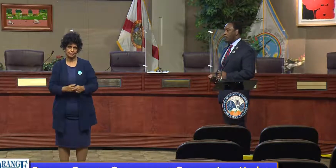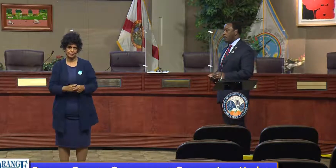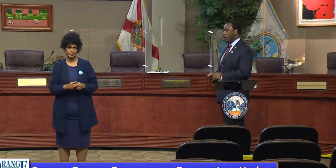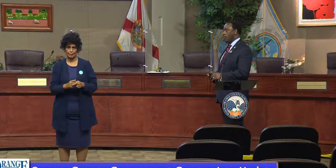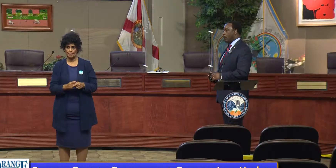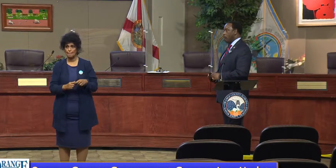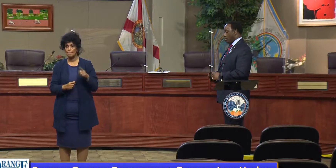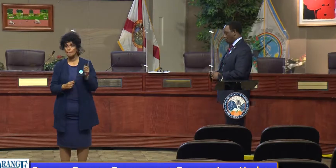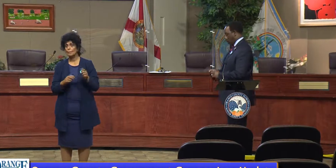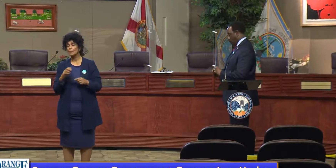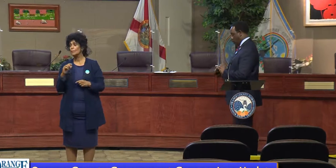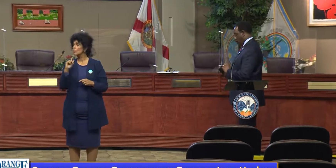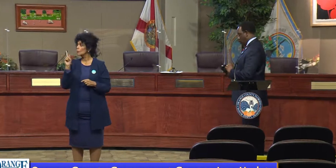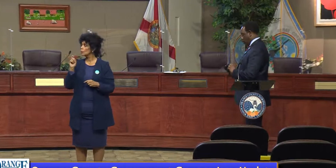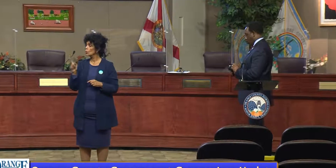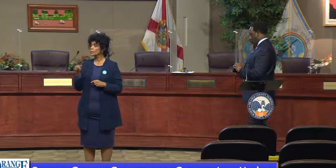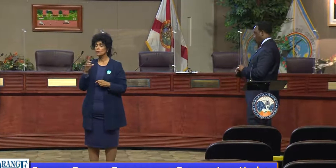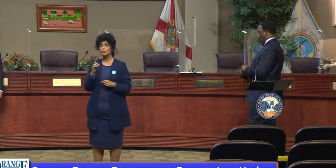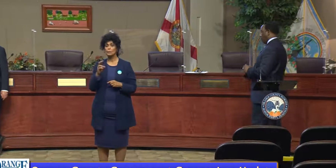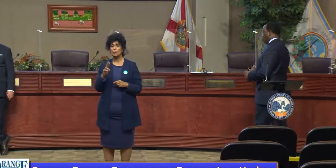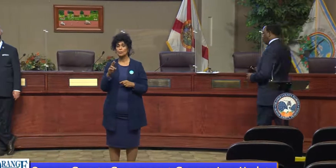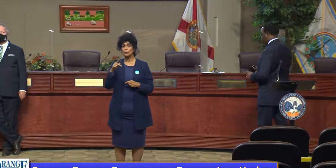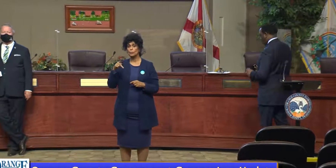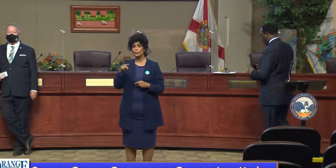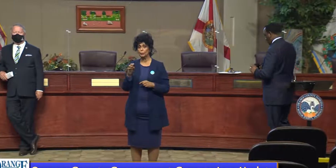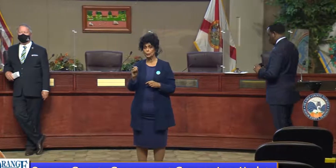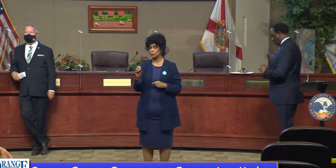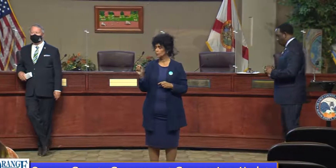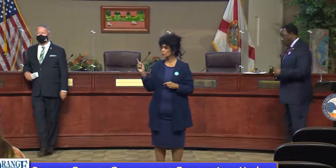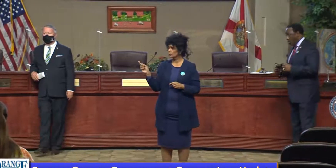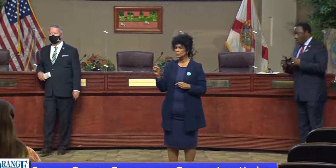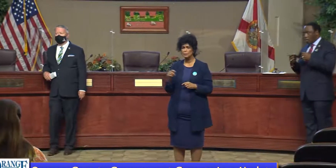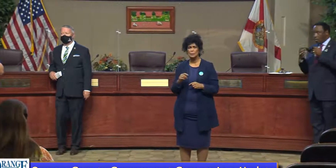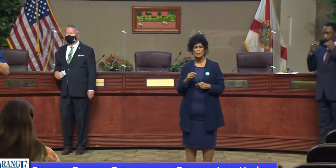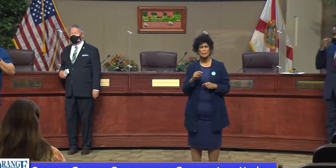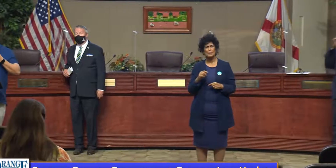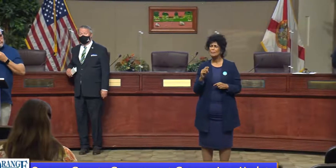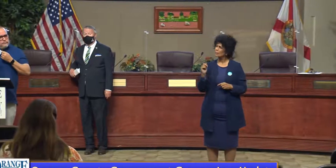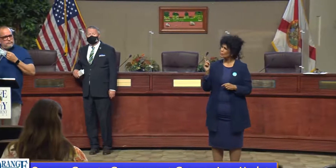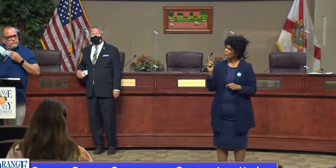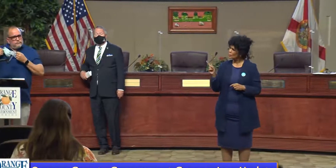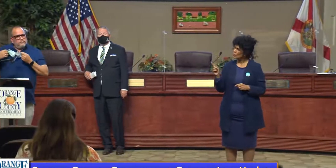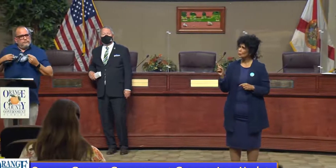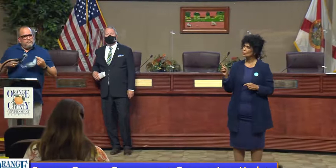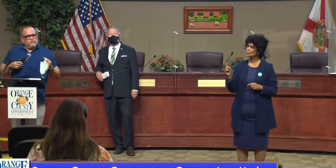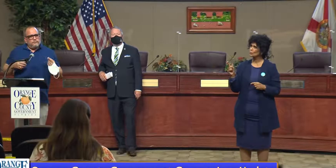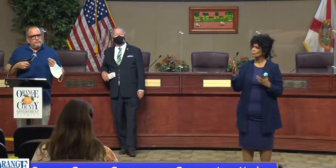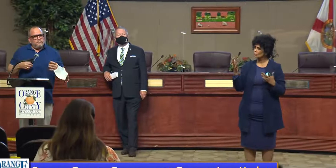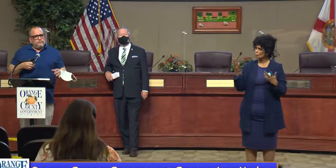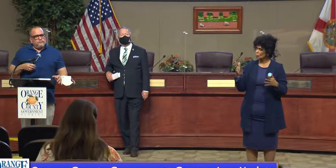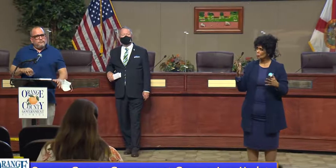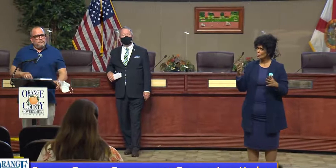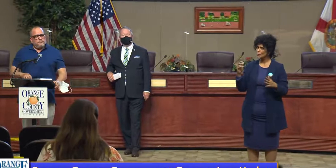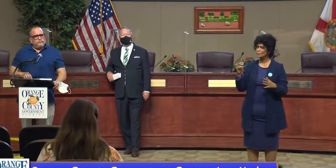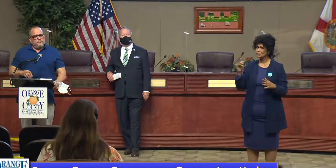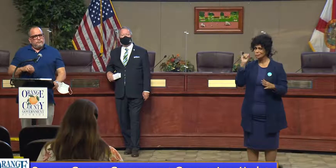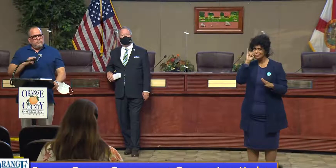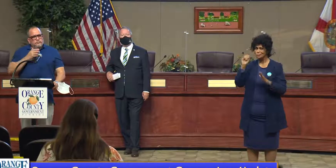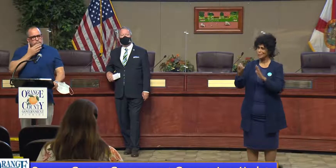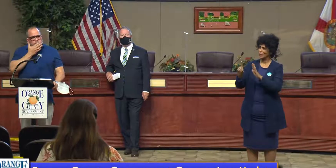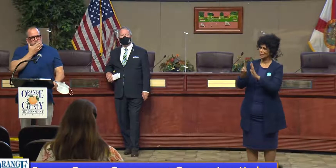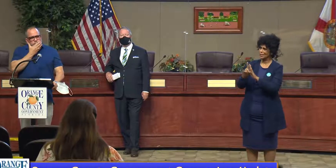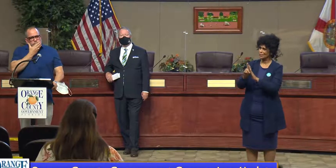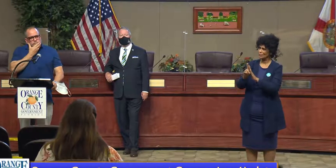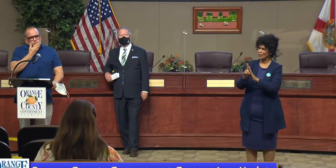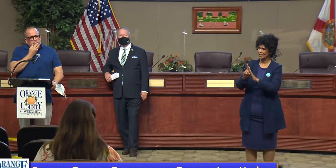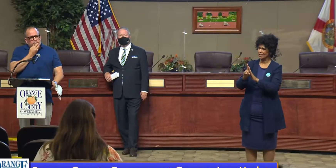Dr. Pino. Dr. Pino, have you guys been able to identify, you mentioned